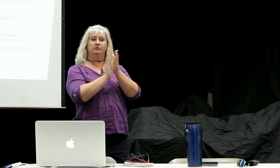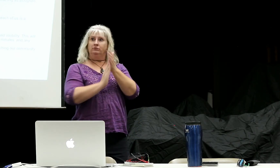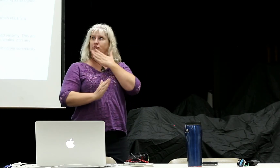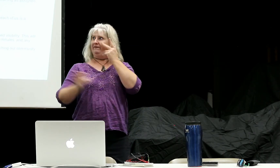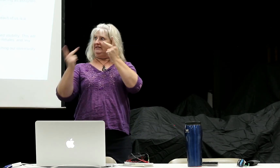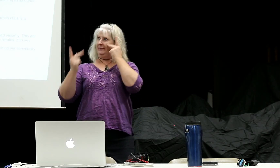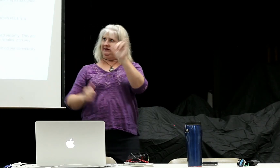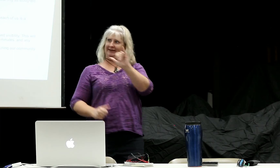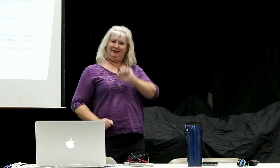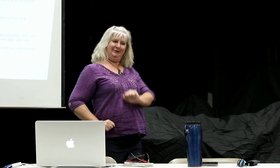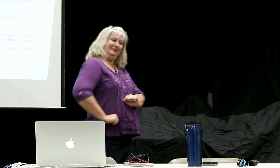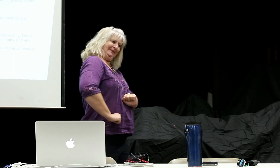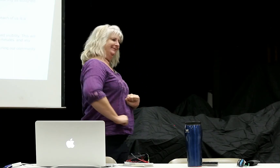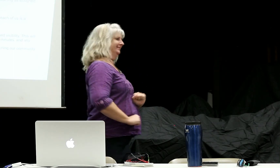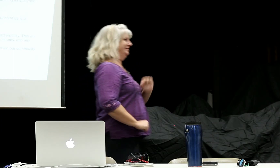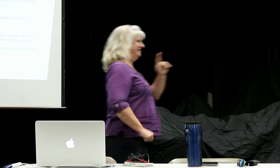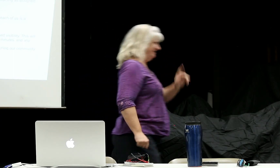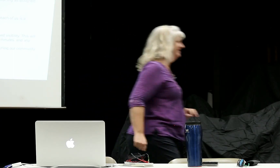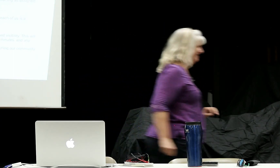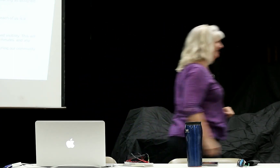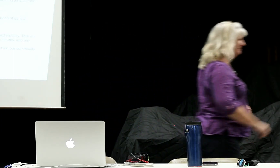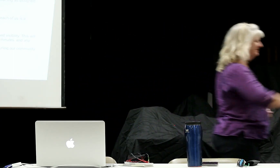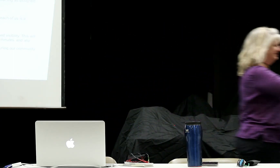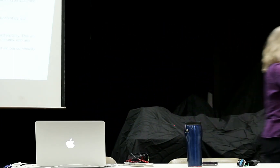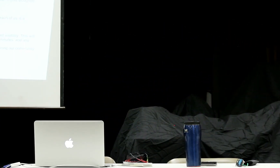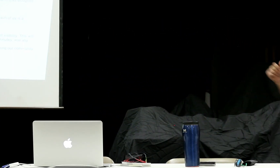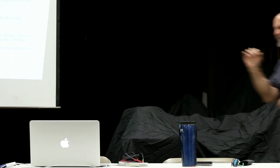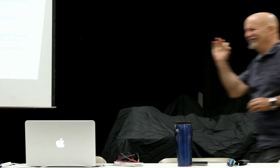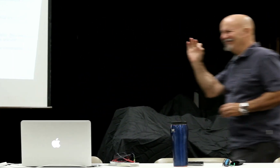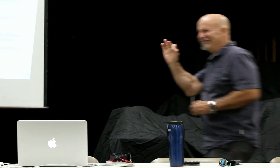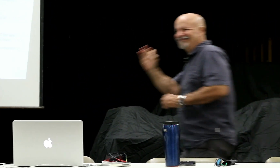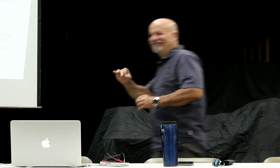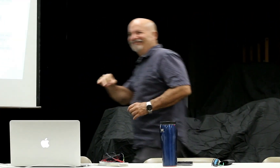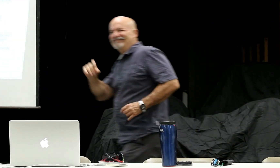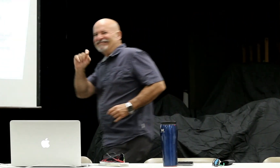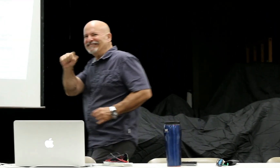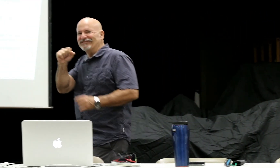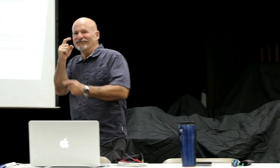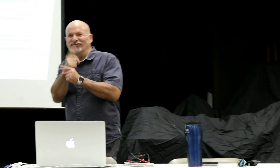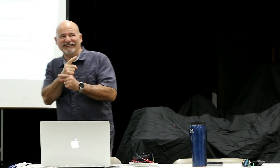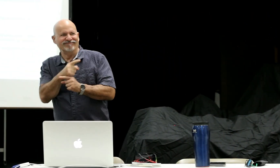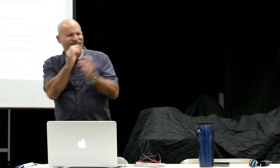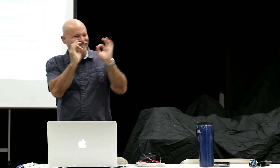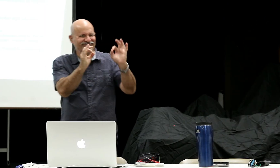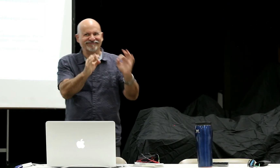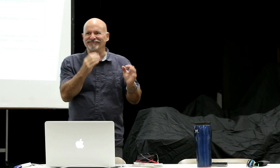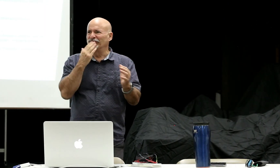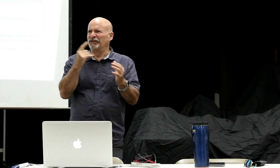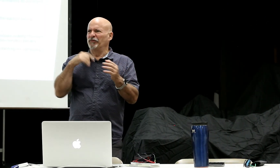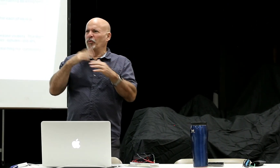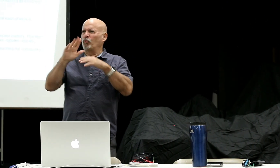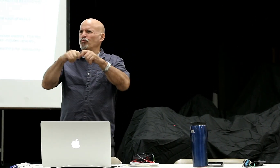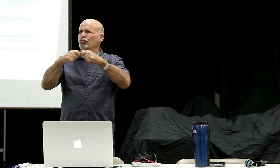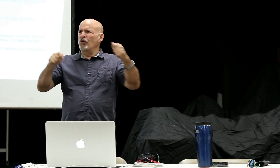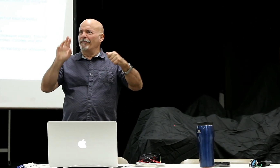people aren't going to read all of the text. So just, basics on there, time, place,